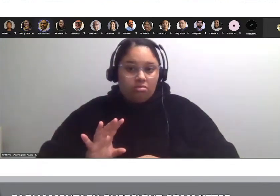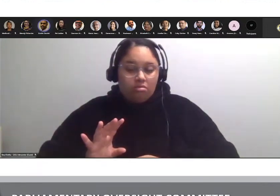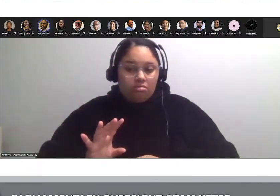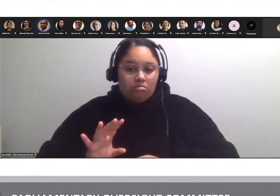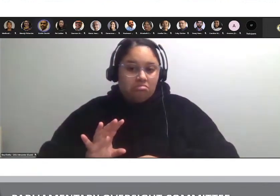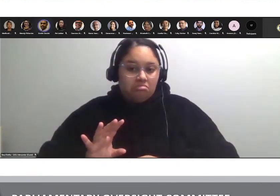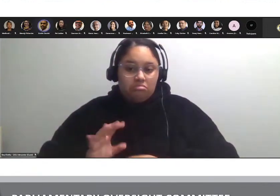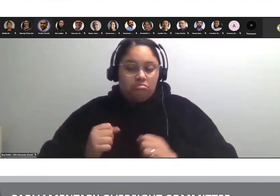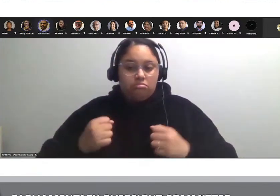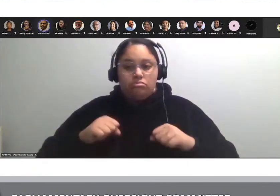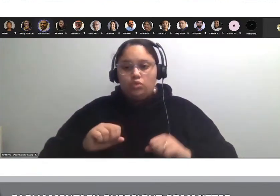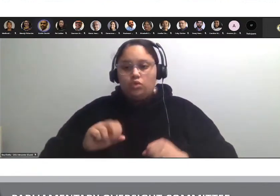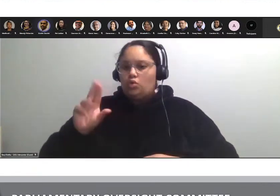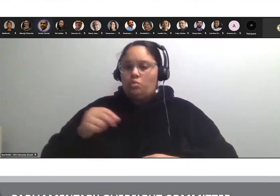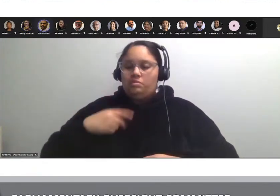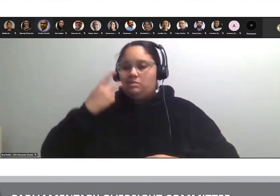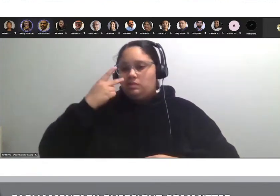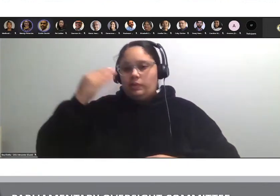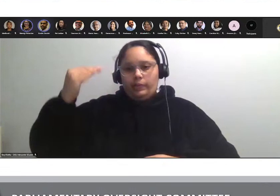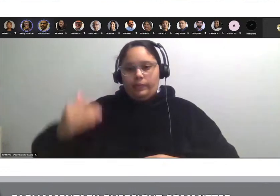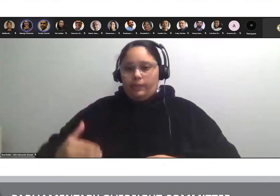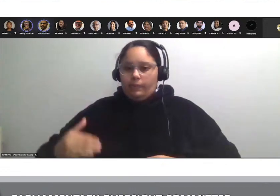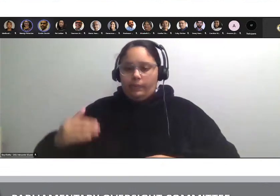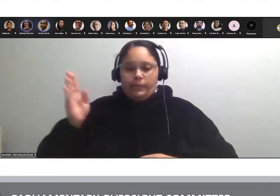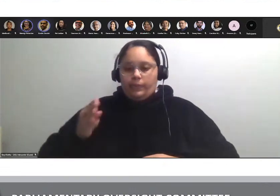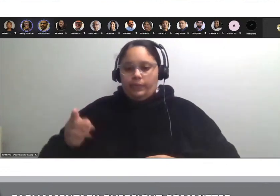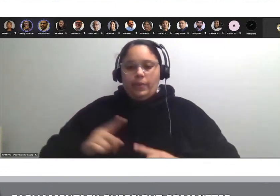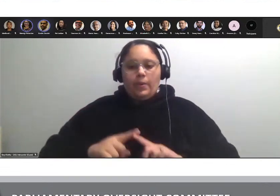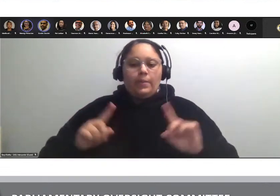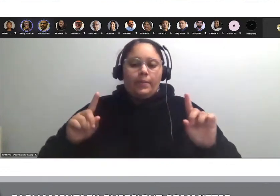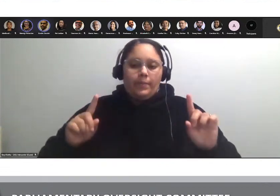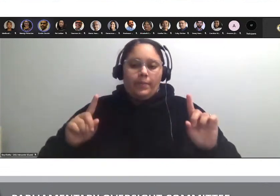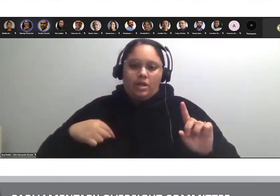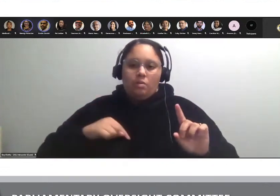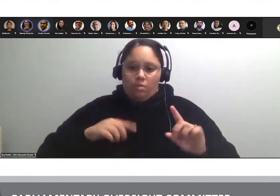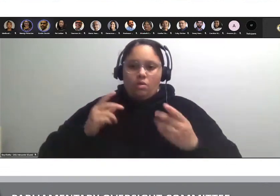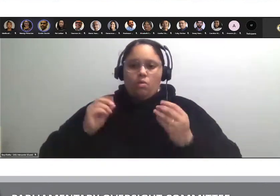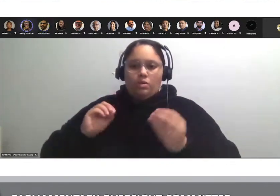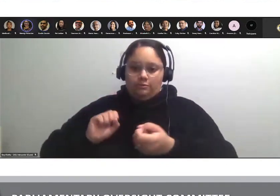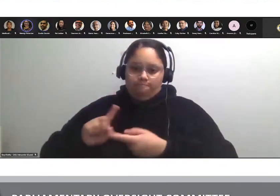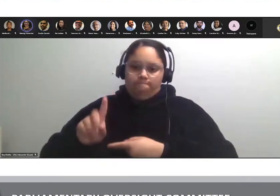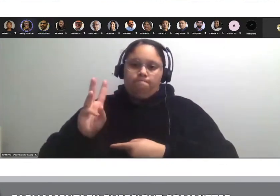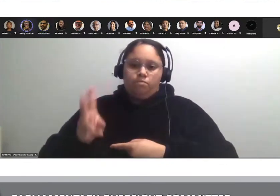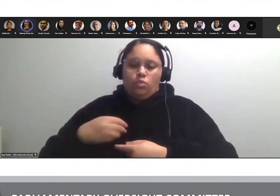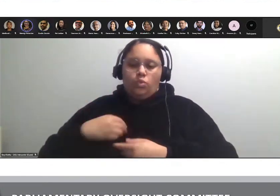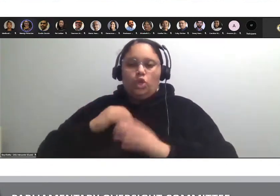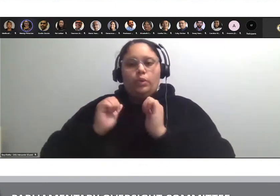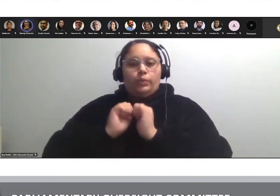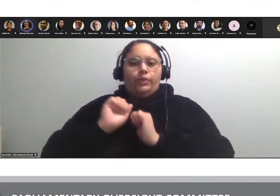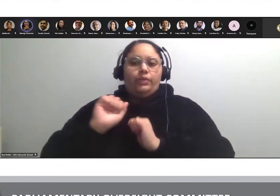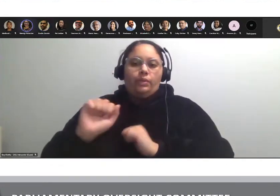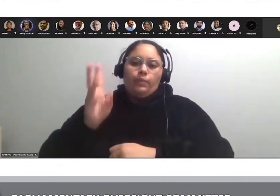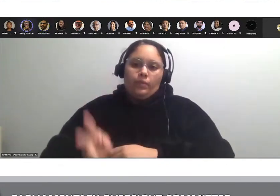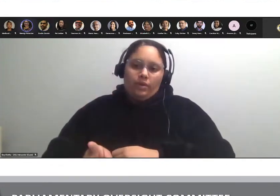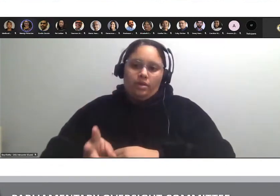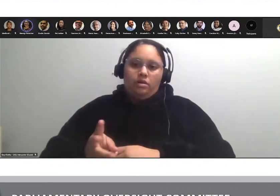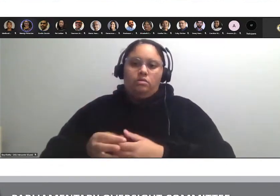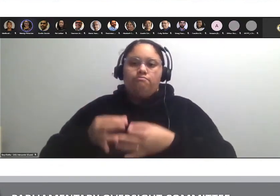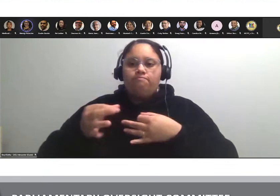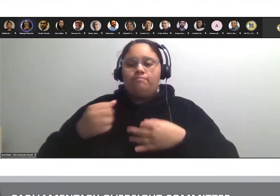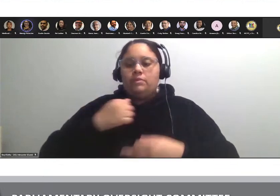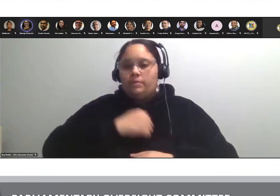Chair, no, I don't see him in the meeting, Chair, Okay. but he was earlier, yeah. Yeah, we'll just communicate with him, also extending